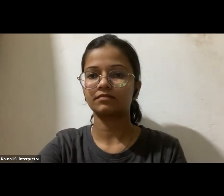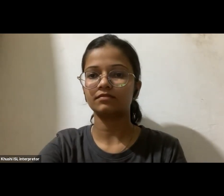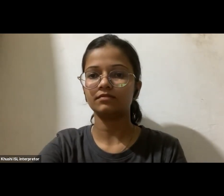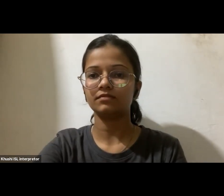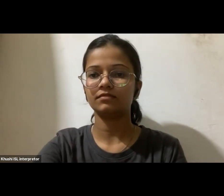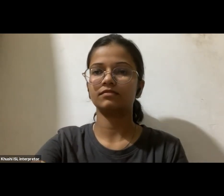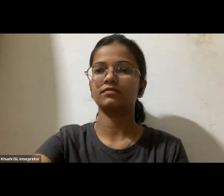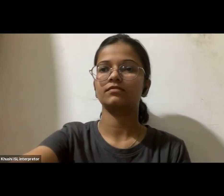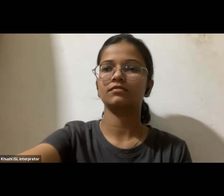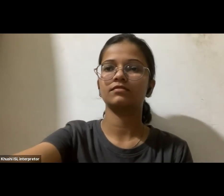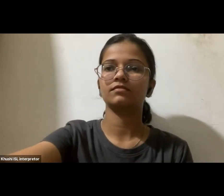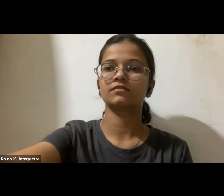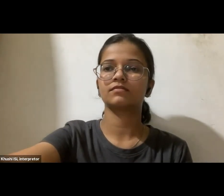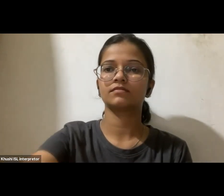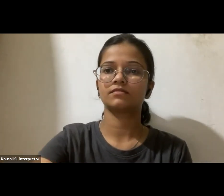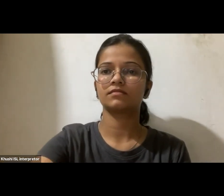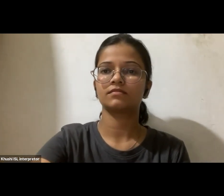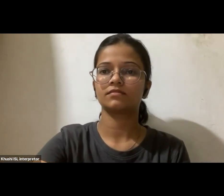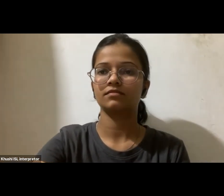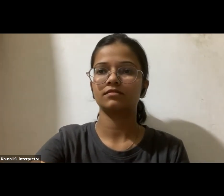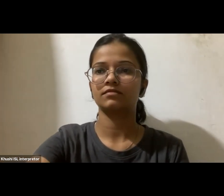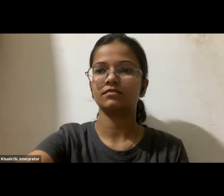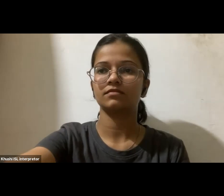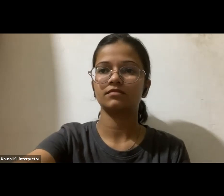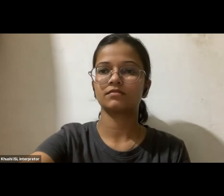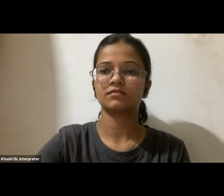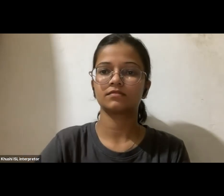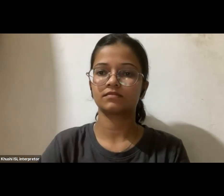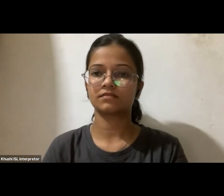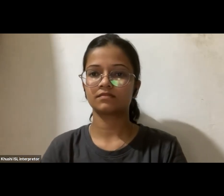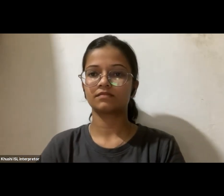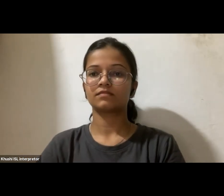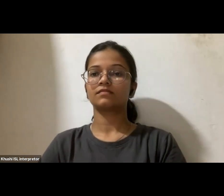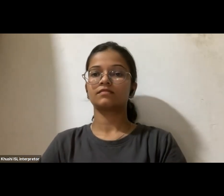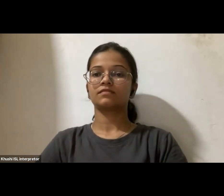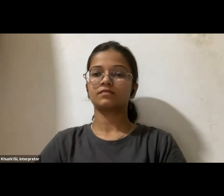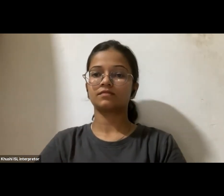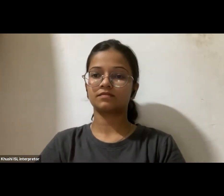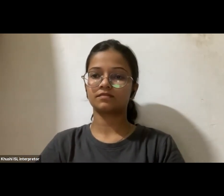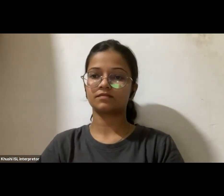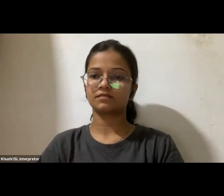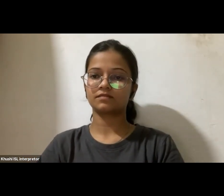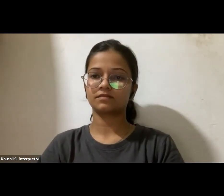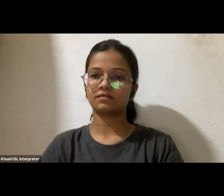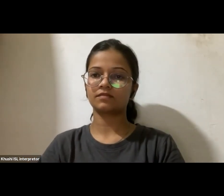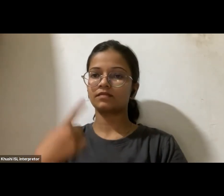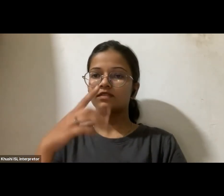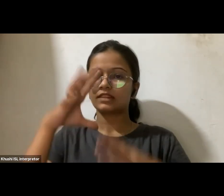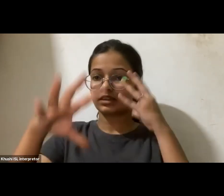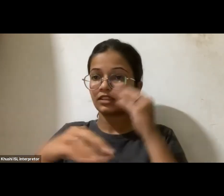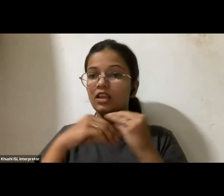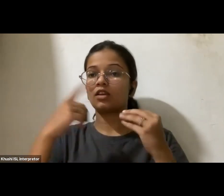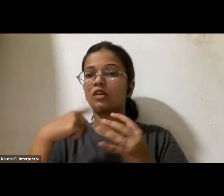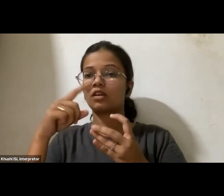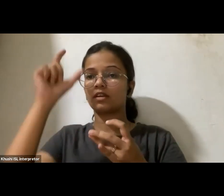All right, I'll take one more question. As an archivist in a museum, what are your own